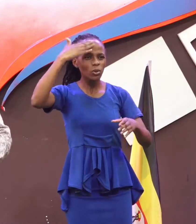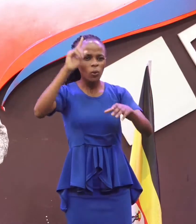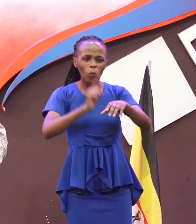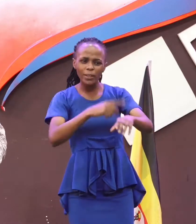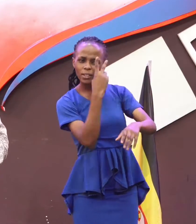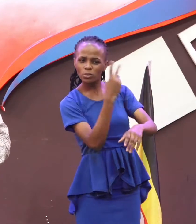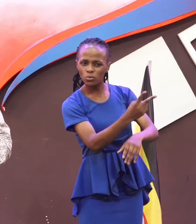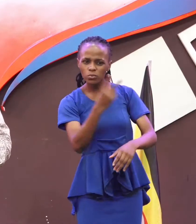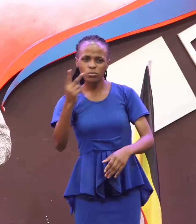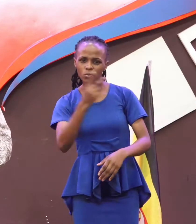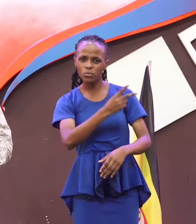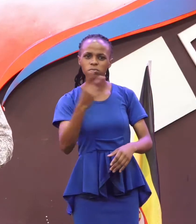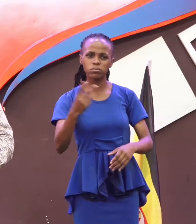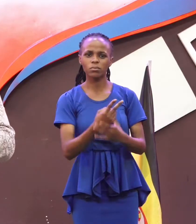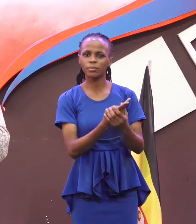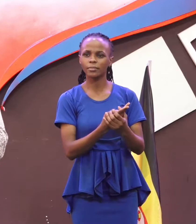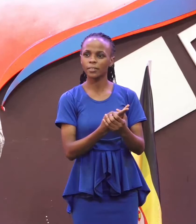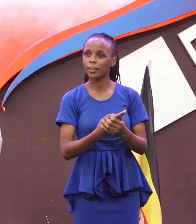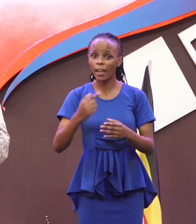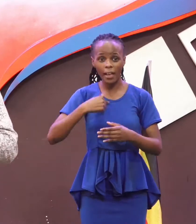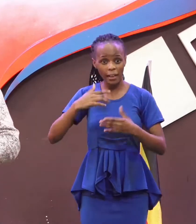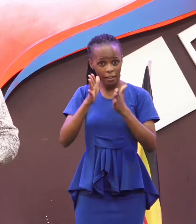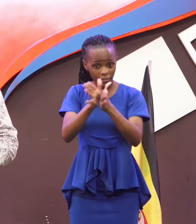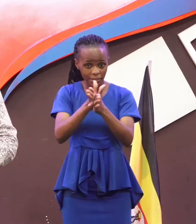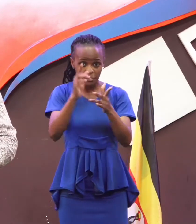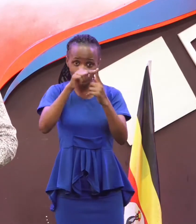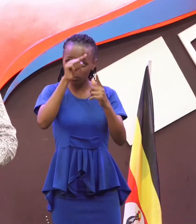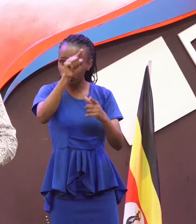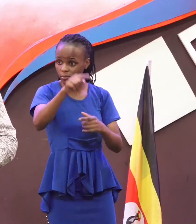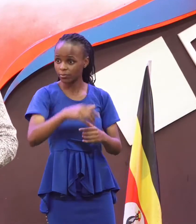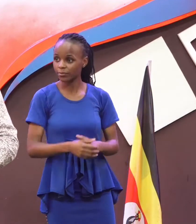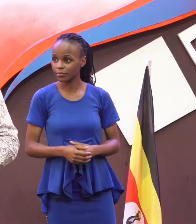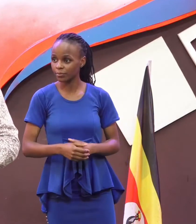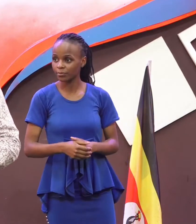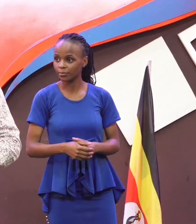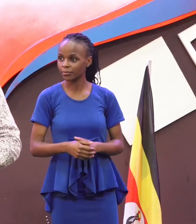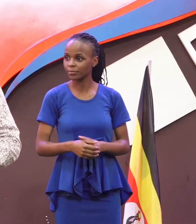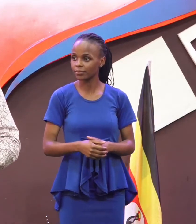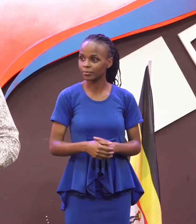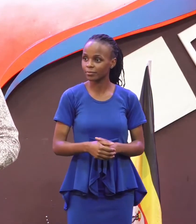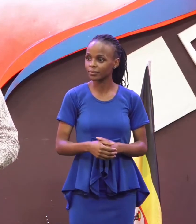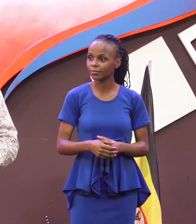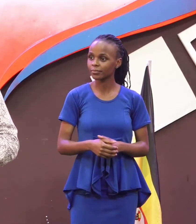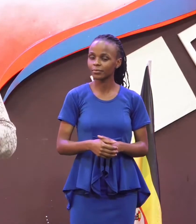How many things that you know that work in pairs. Nze nkunyonyole. That I may explain to you. Wanji